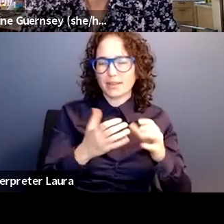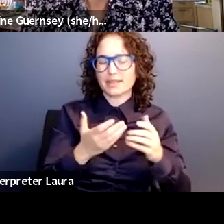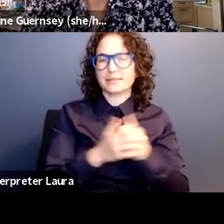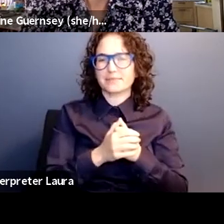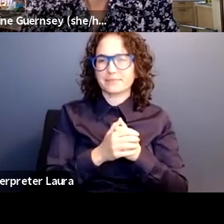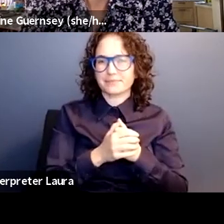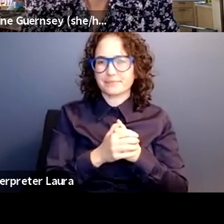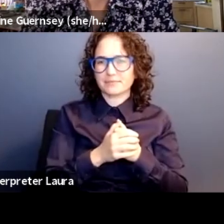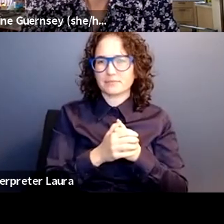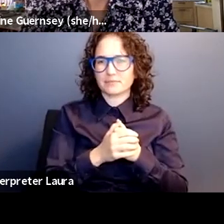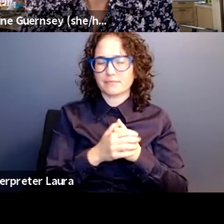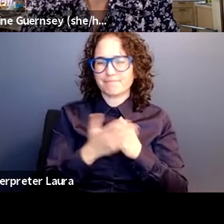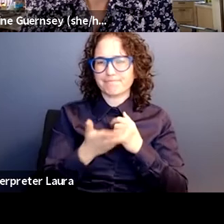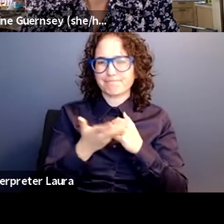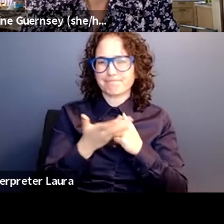committed